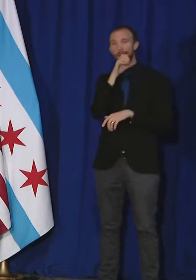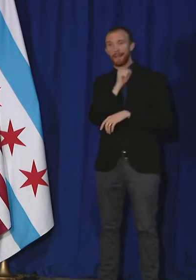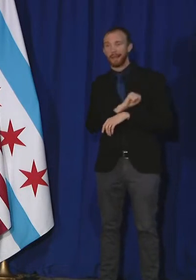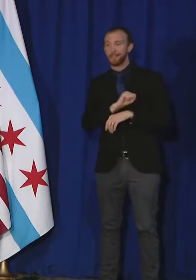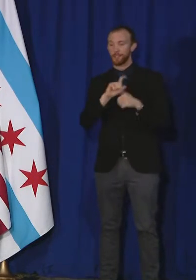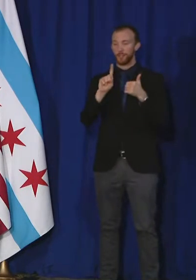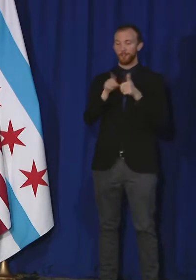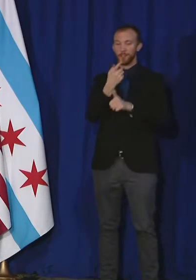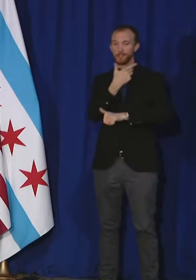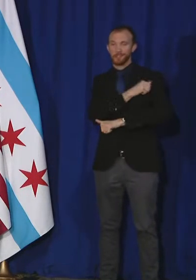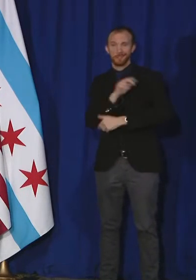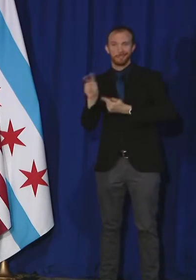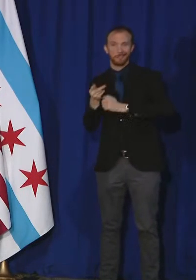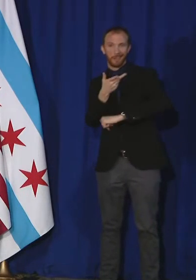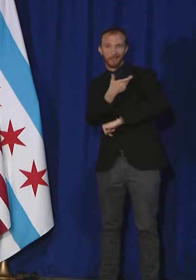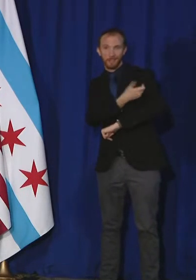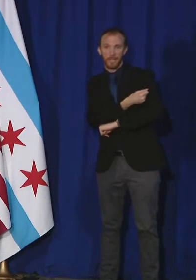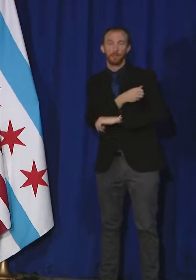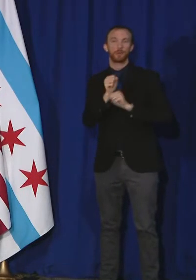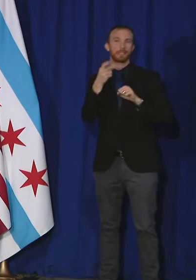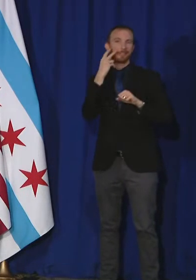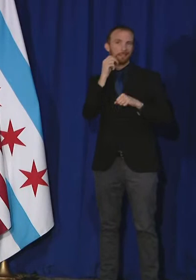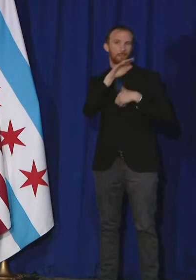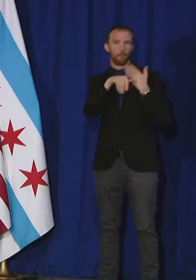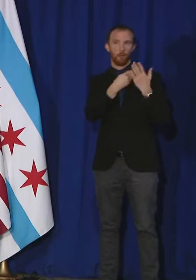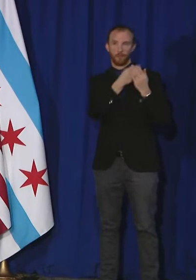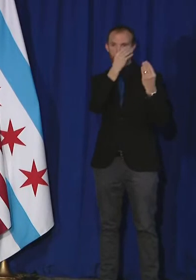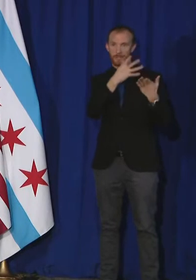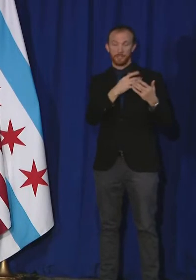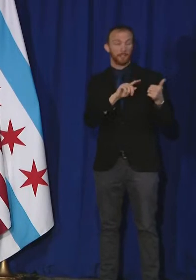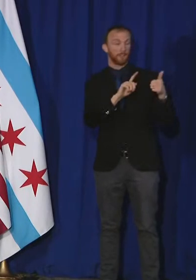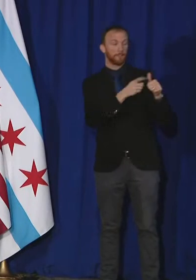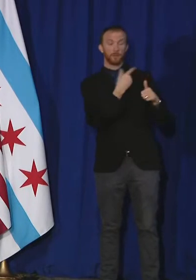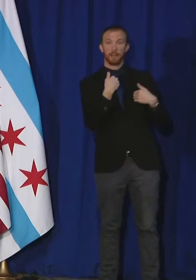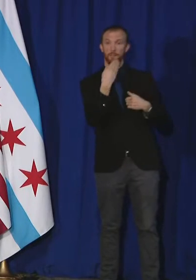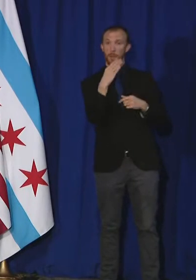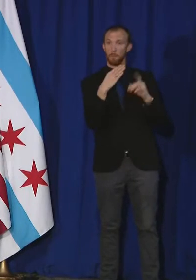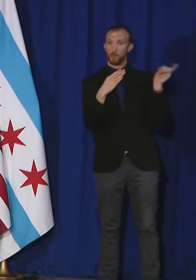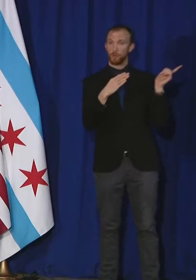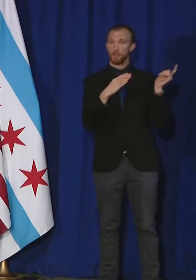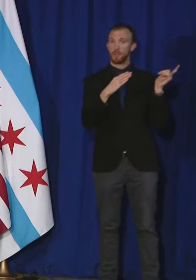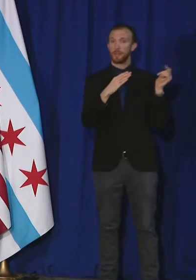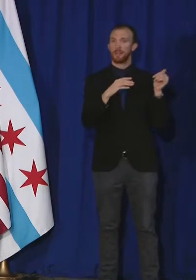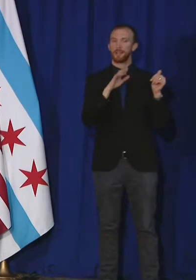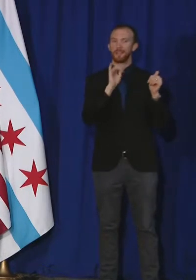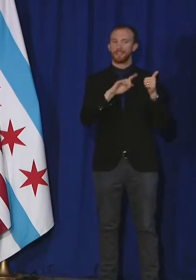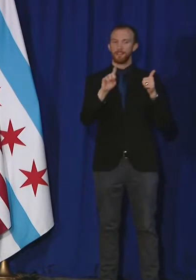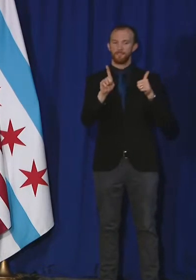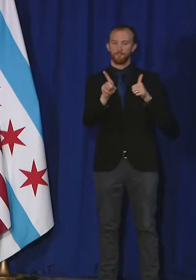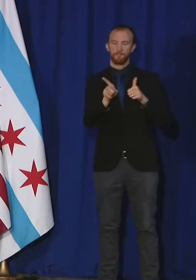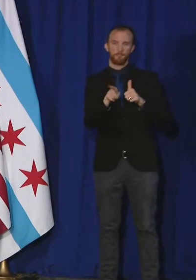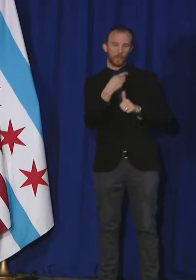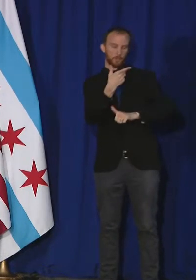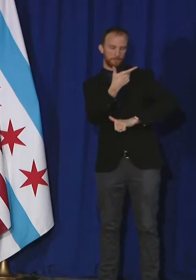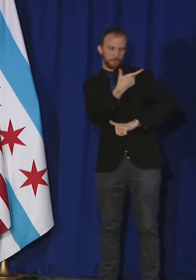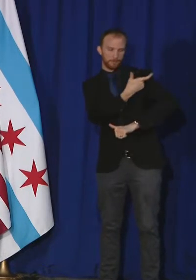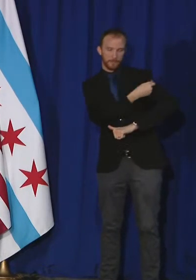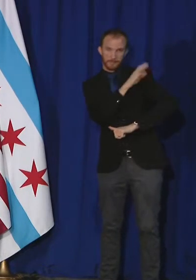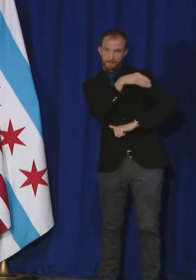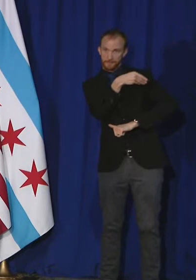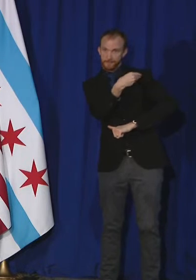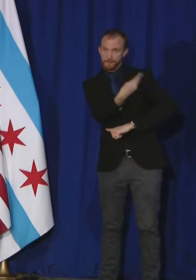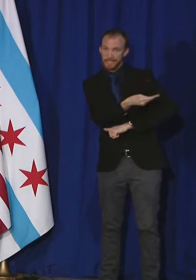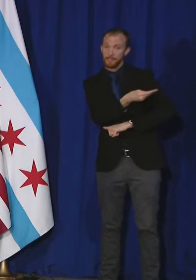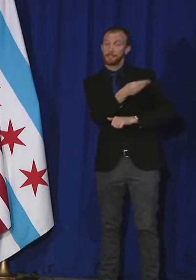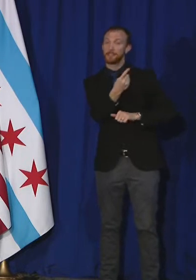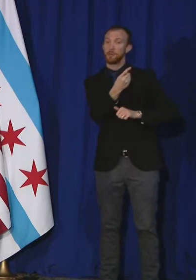second dose. But at the highest level, this graph shows in blue, first doses administered to Chicago residents, and